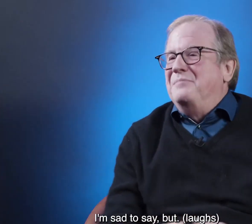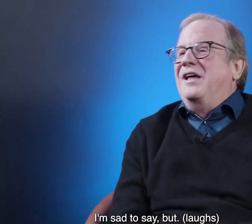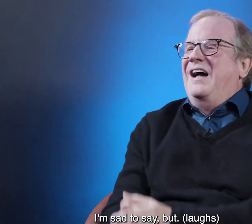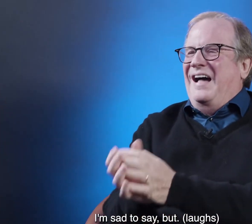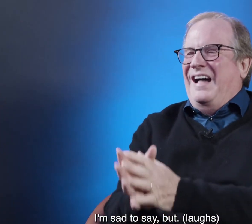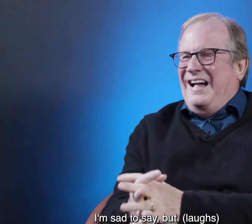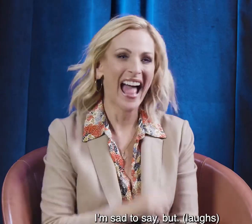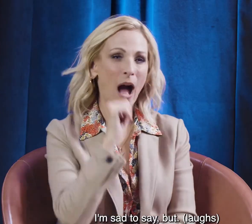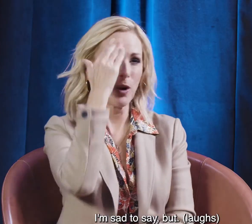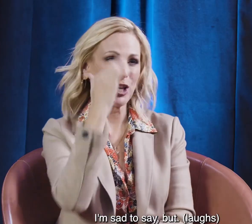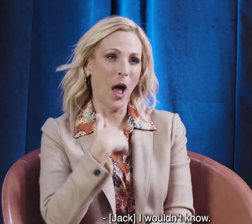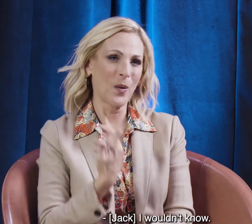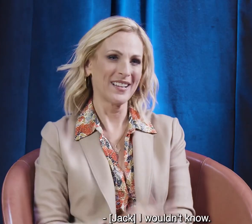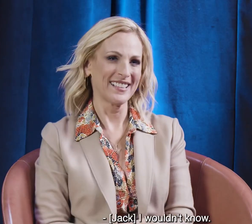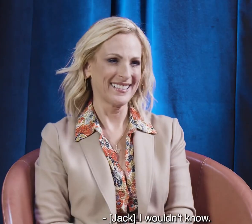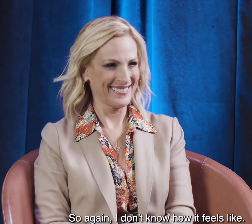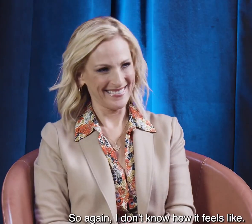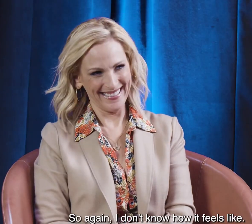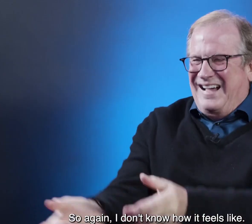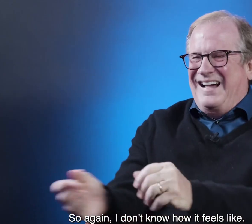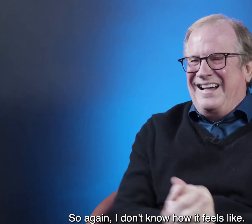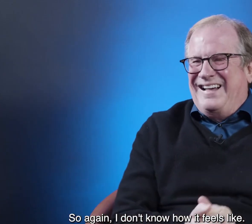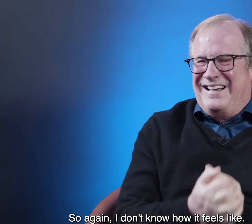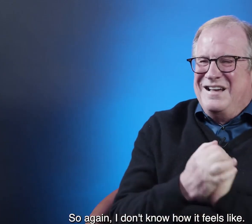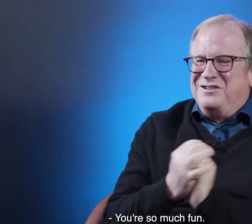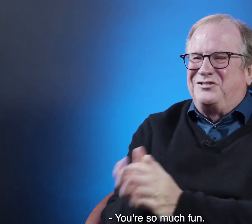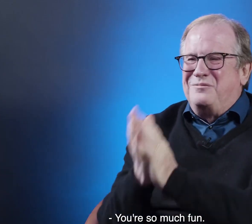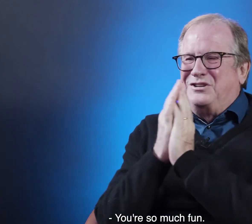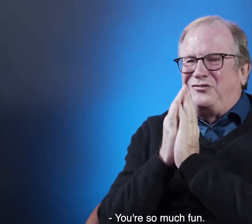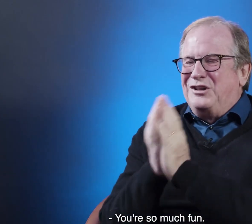But I wouldn't know, so again, I don't know what you're like. You're so much fun.